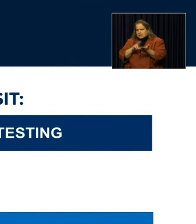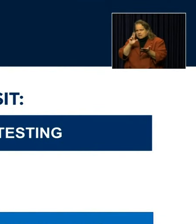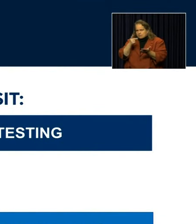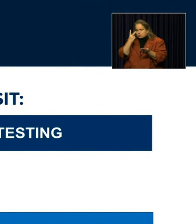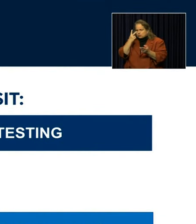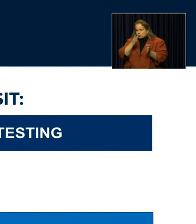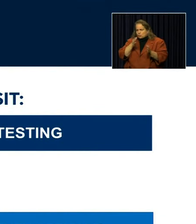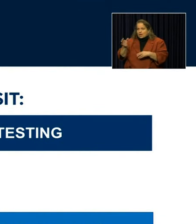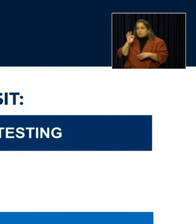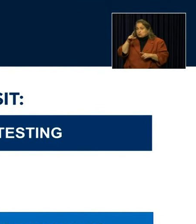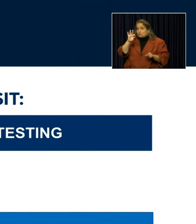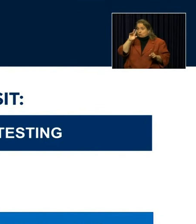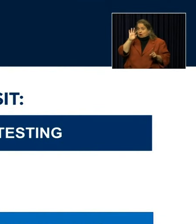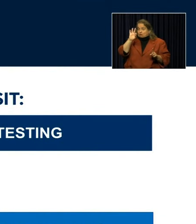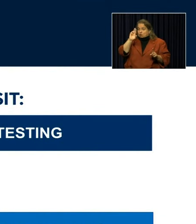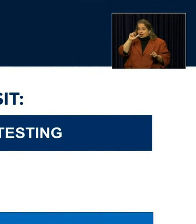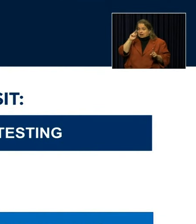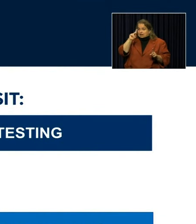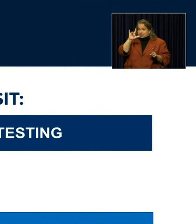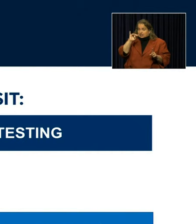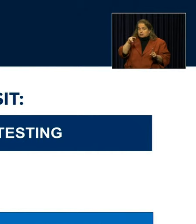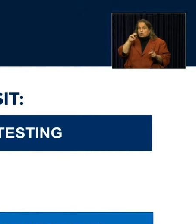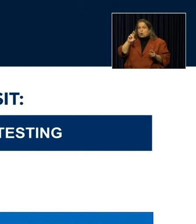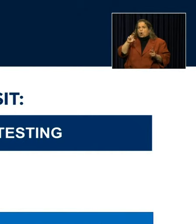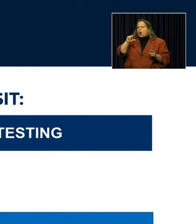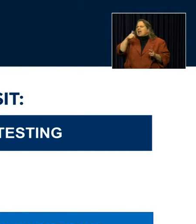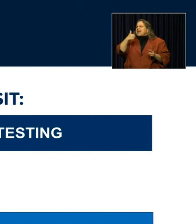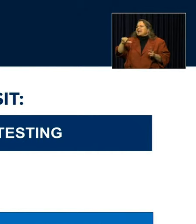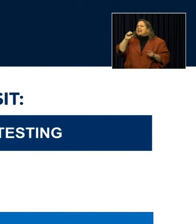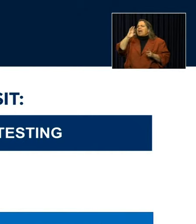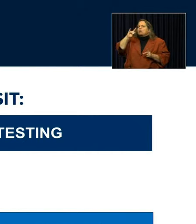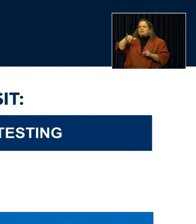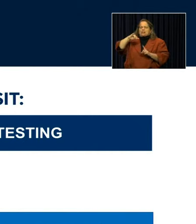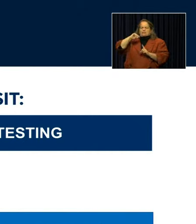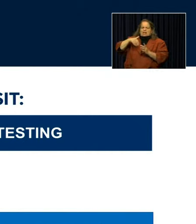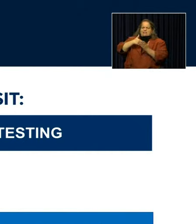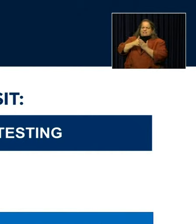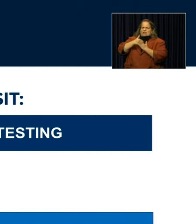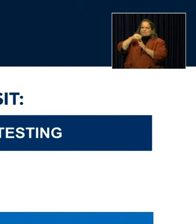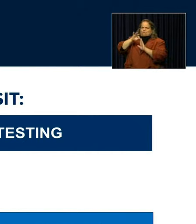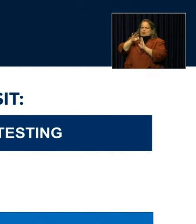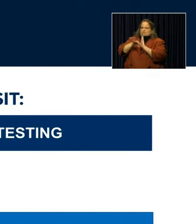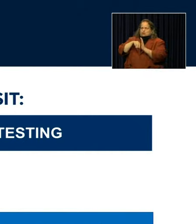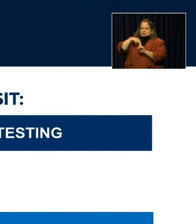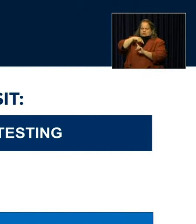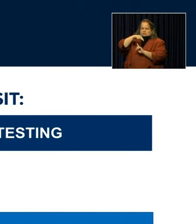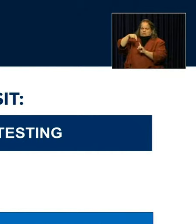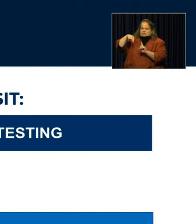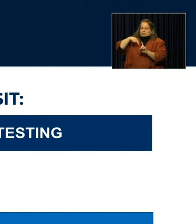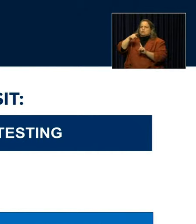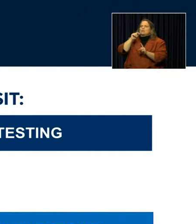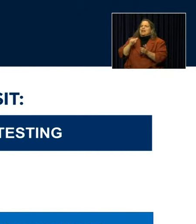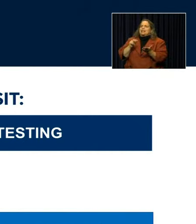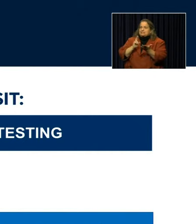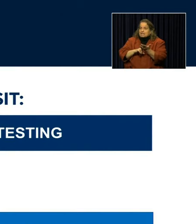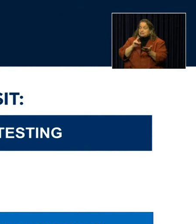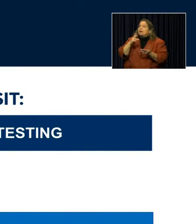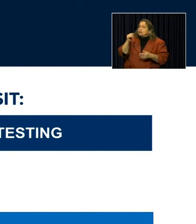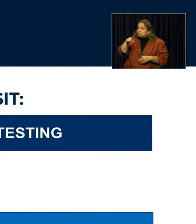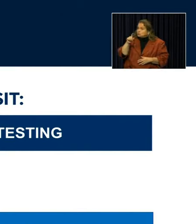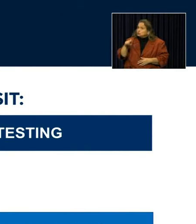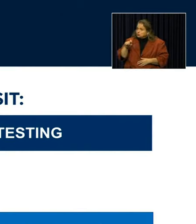in Franklin or a contiguous county, any county that borders Frankfort, you can sign up, and you should sign up. Let's